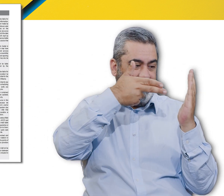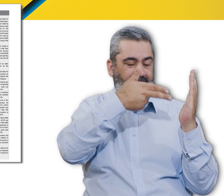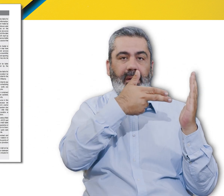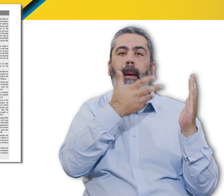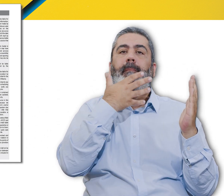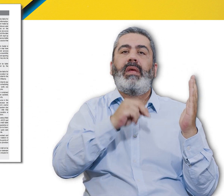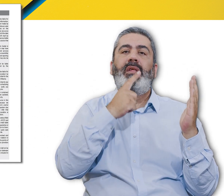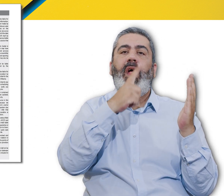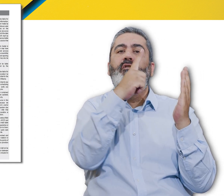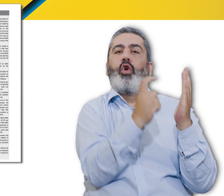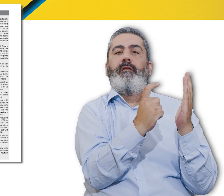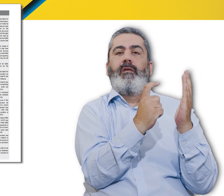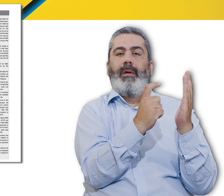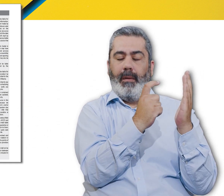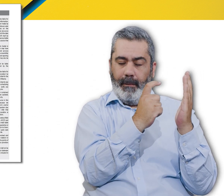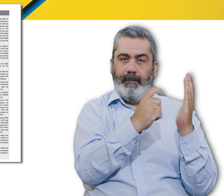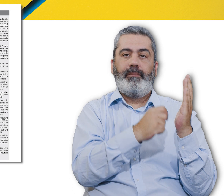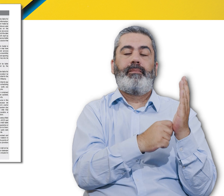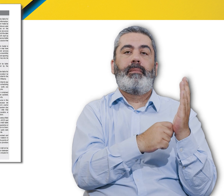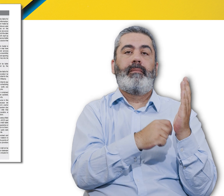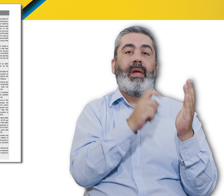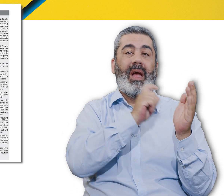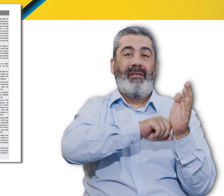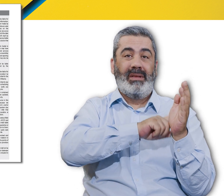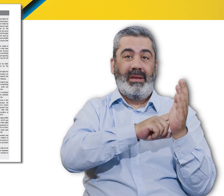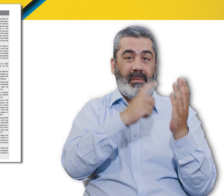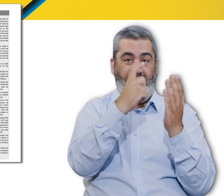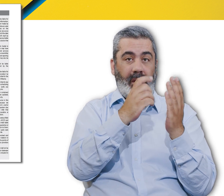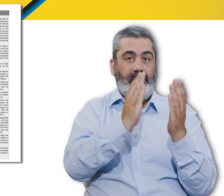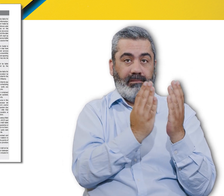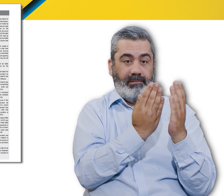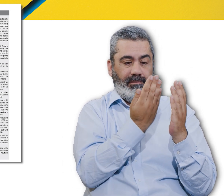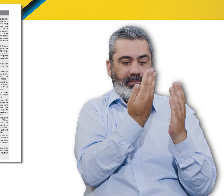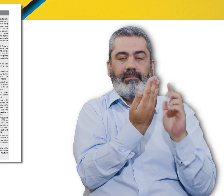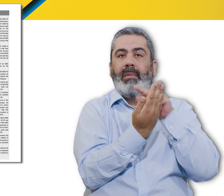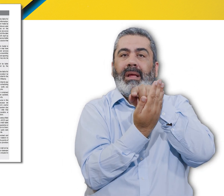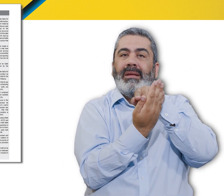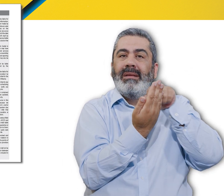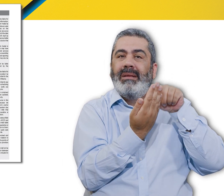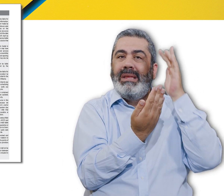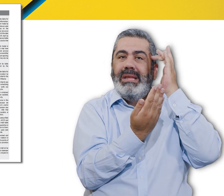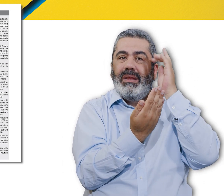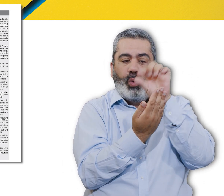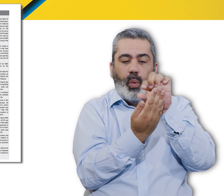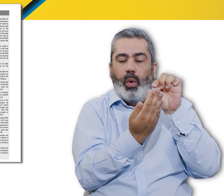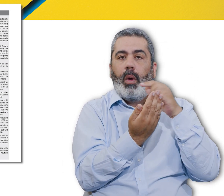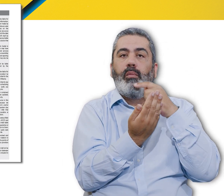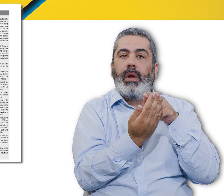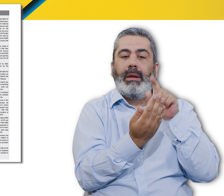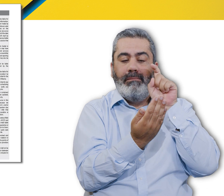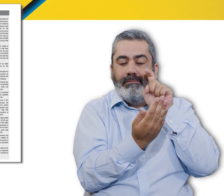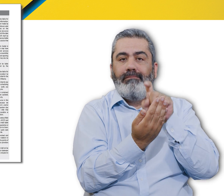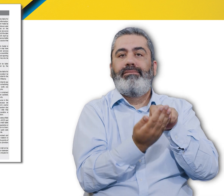or with CTRL plus click on the QR images in Word. How to scan QR codes. For